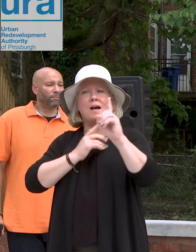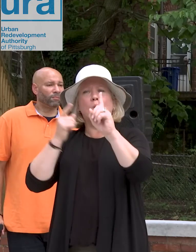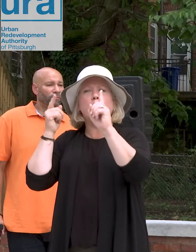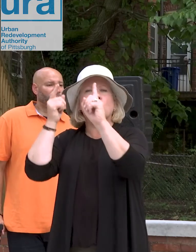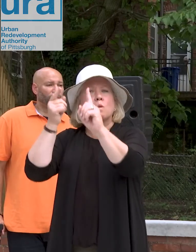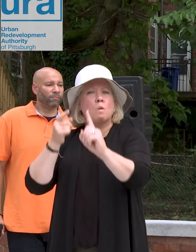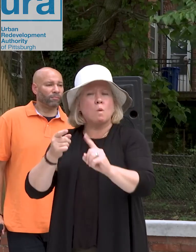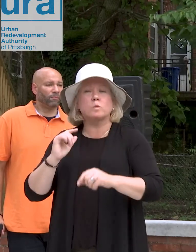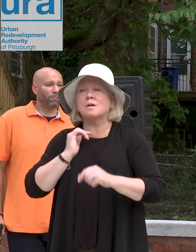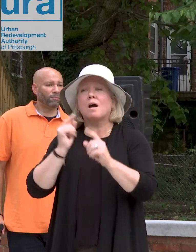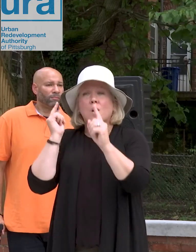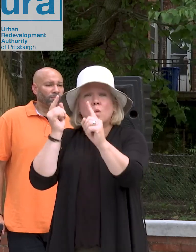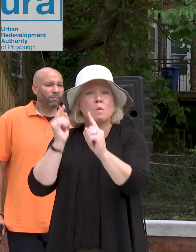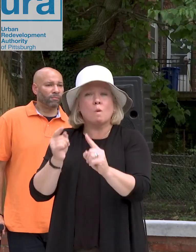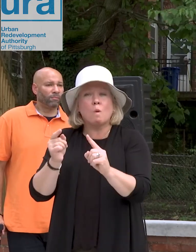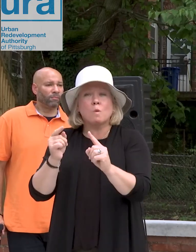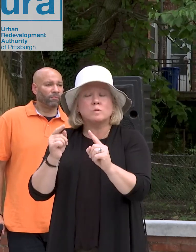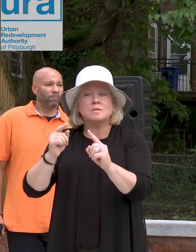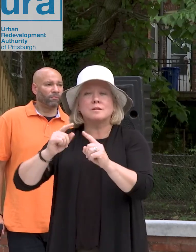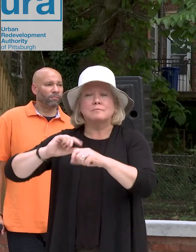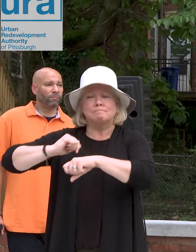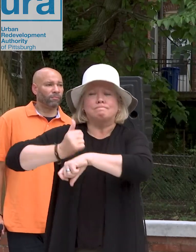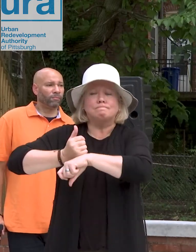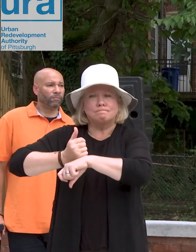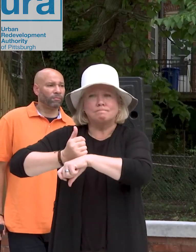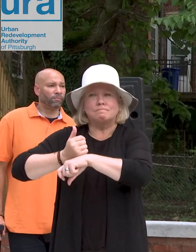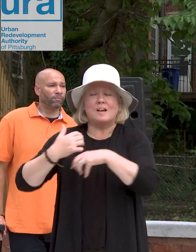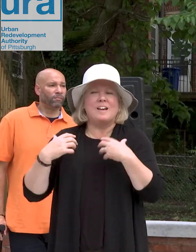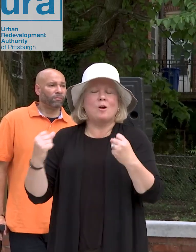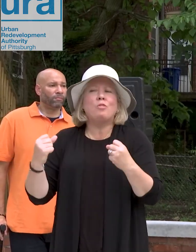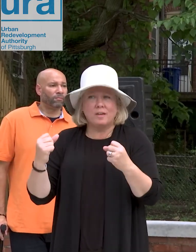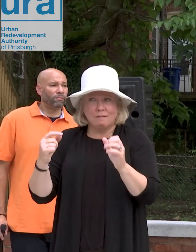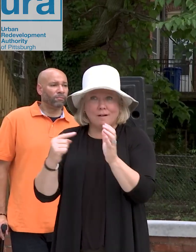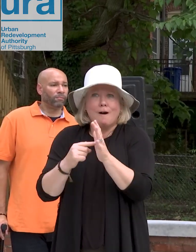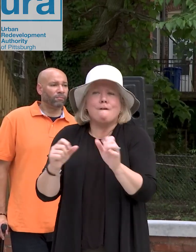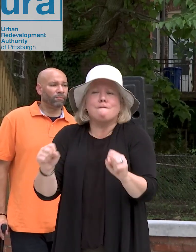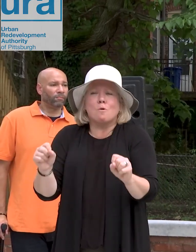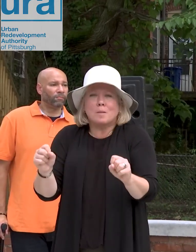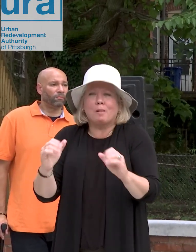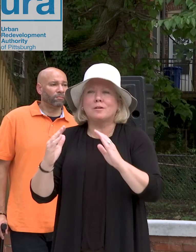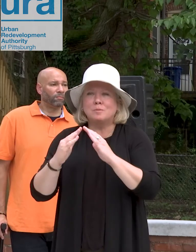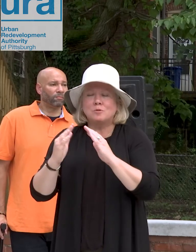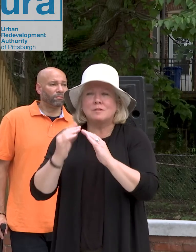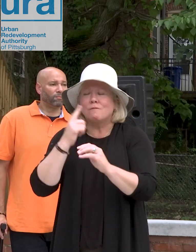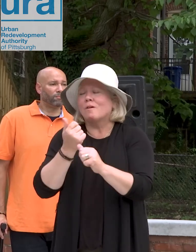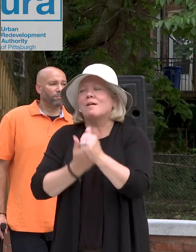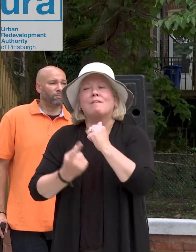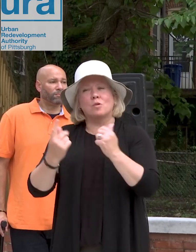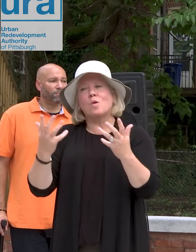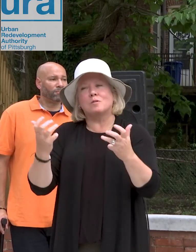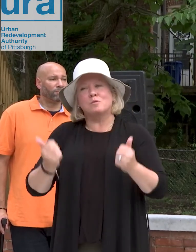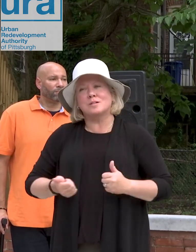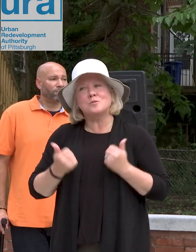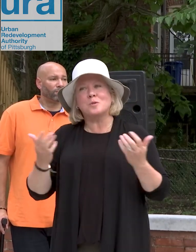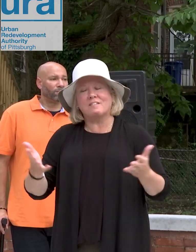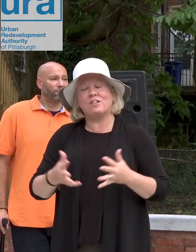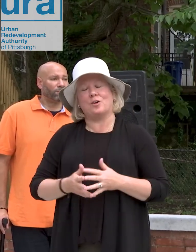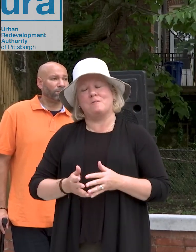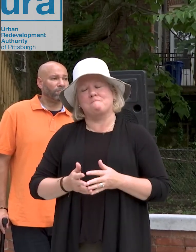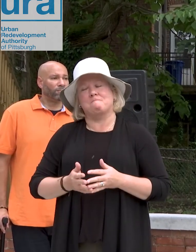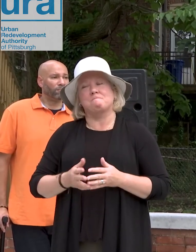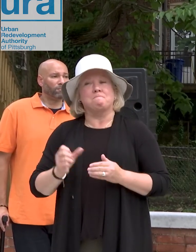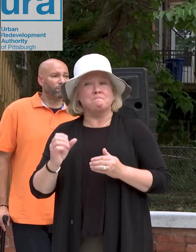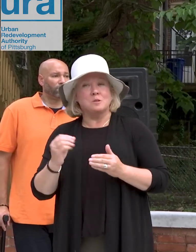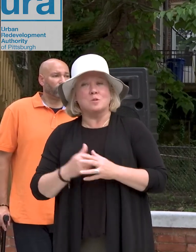our goals are to have a healthy, affordable community for everybody who would like to live here. To that